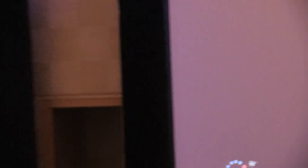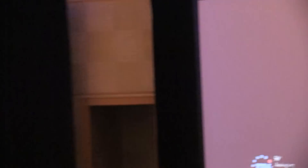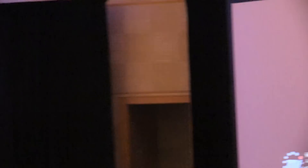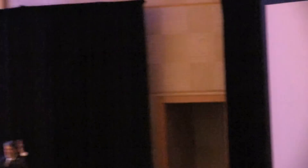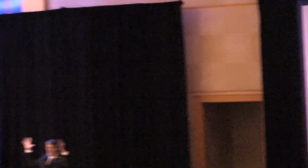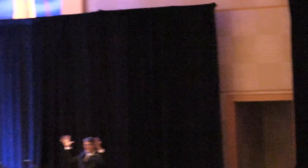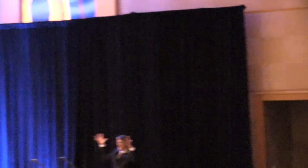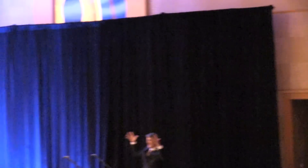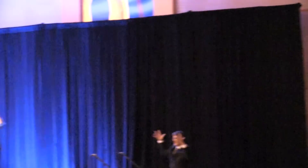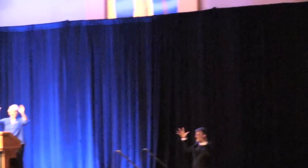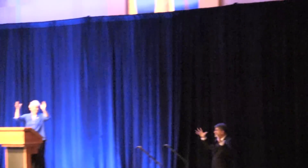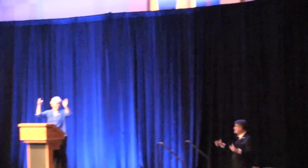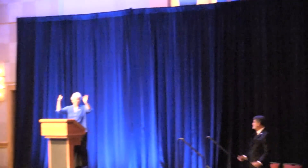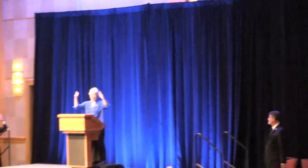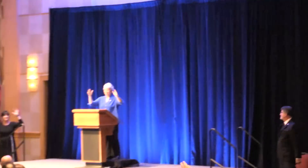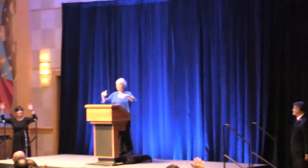It's something, isn't it?